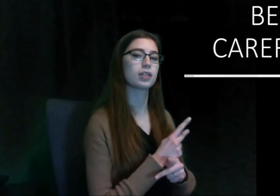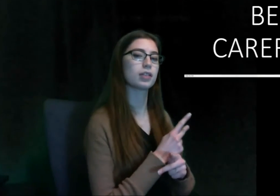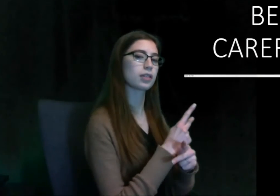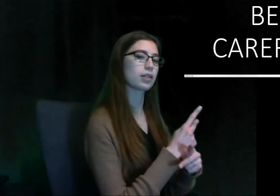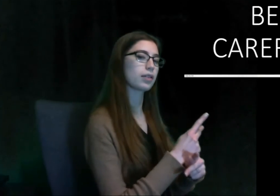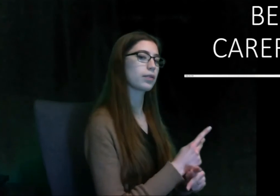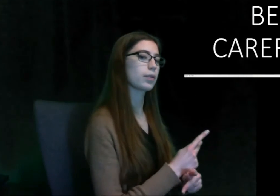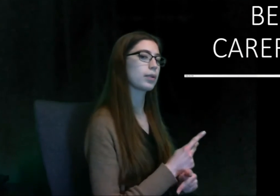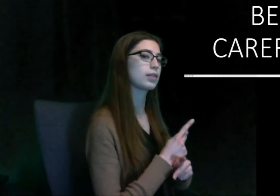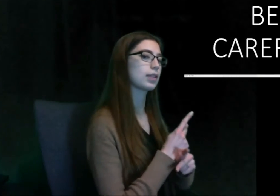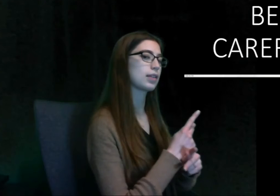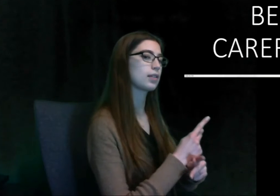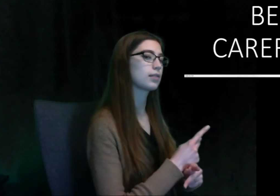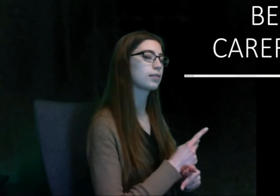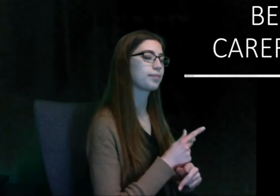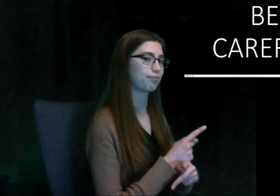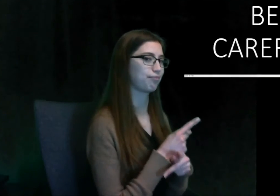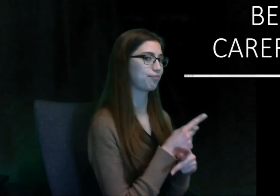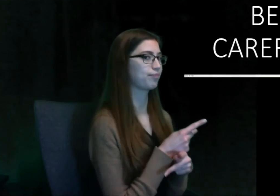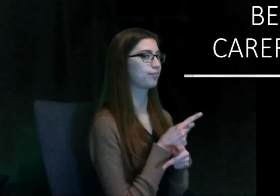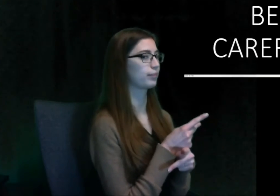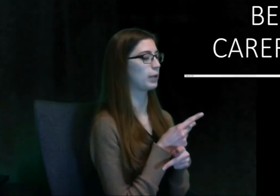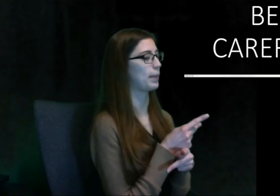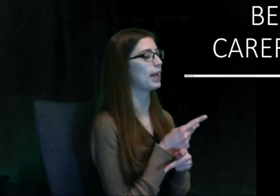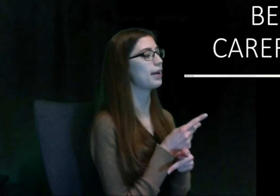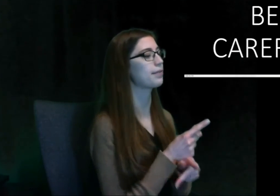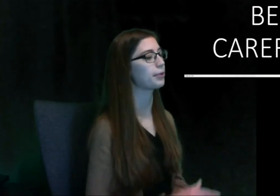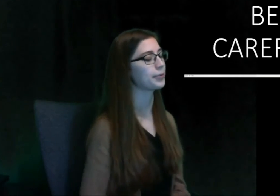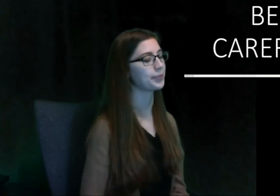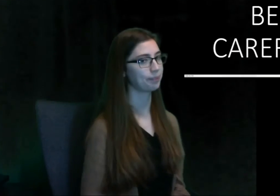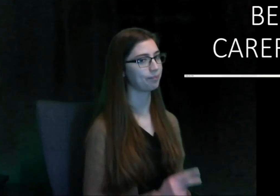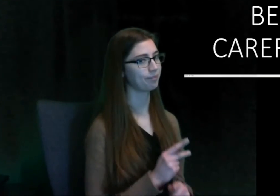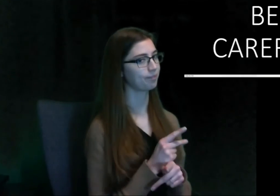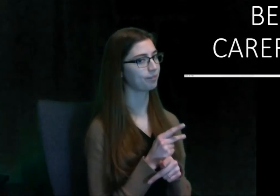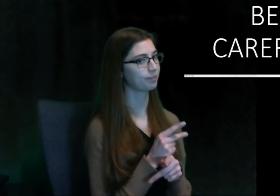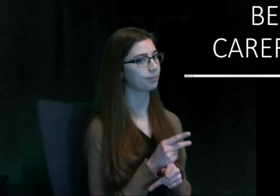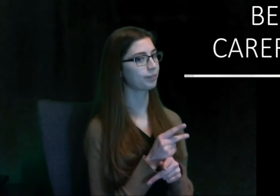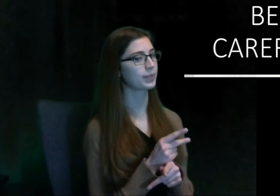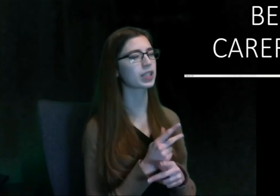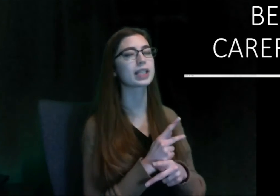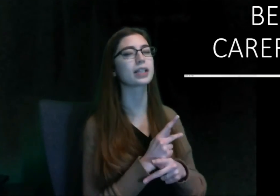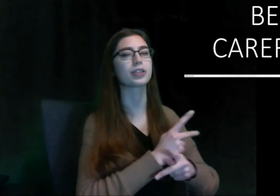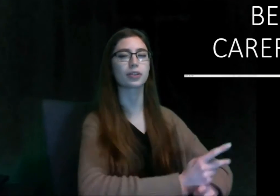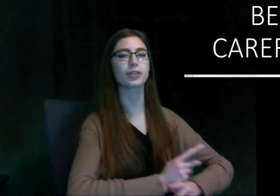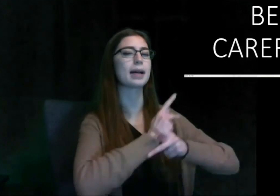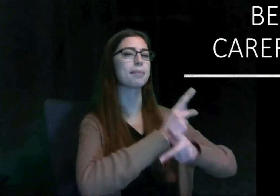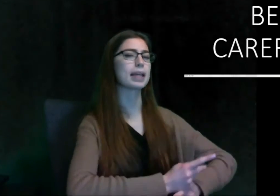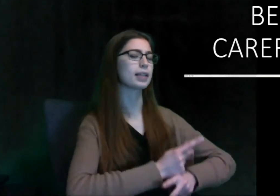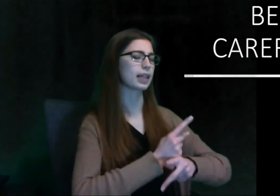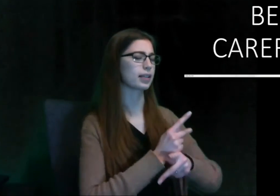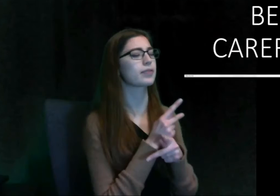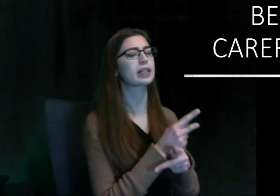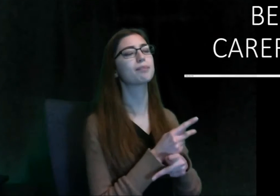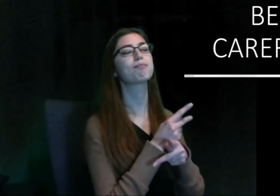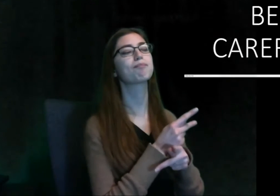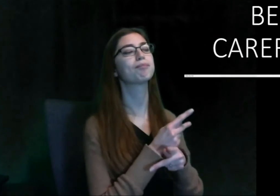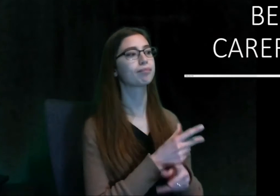And go forward. Be careful. Just little circles, not big like this big.